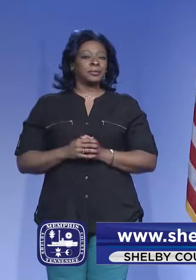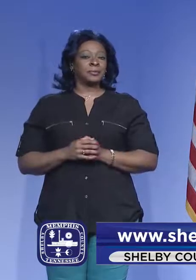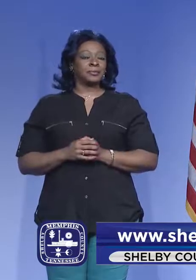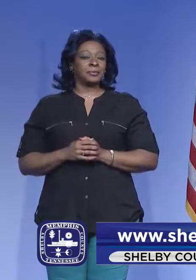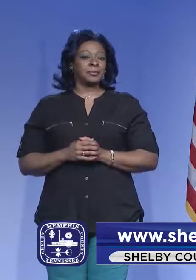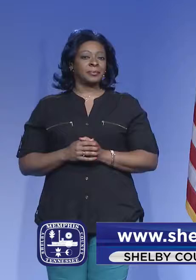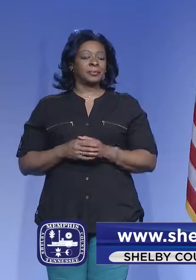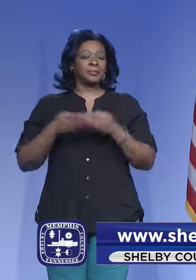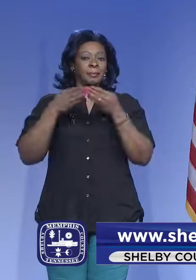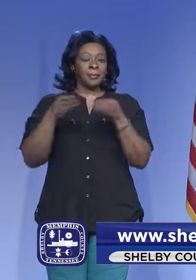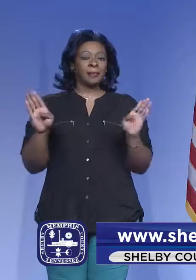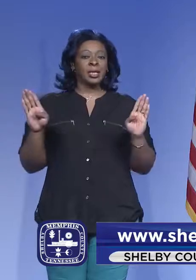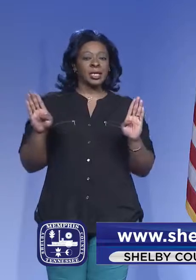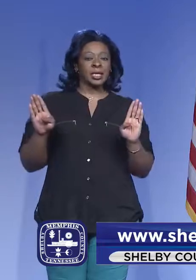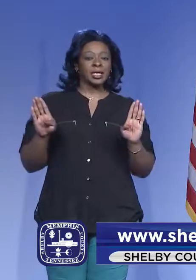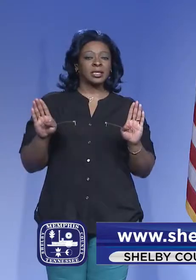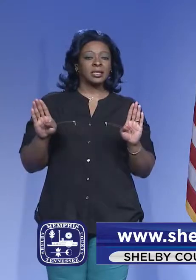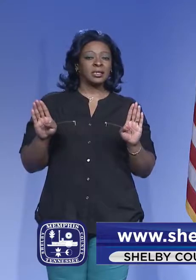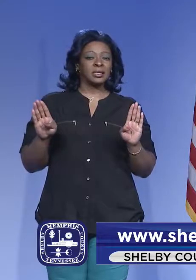public